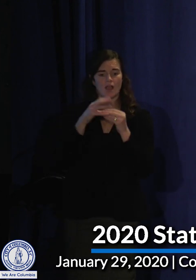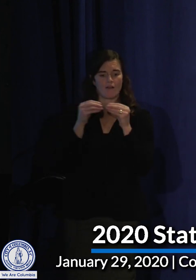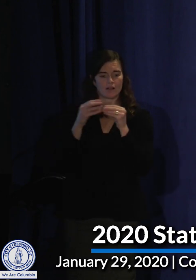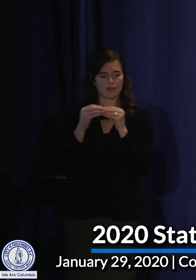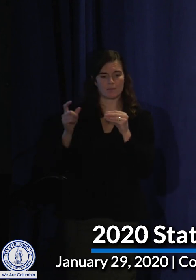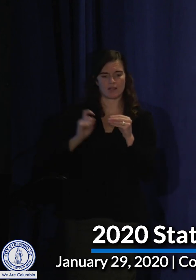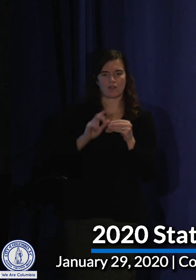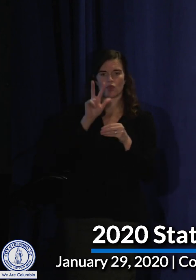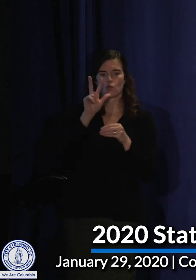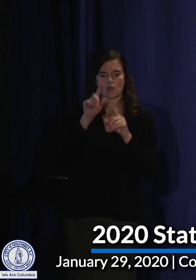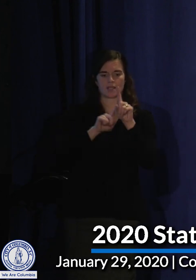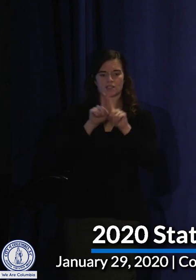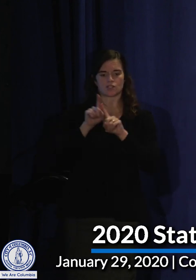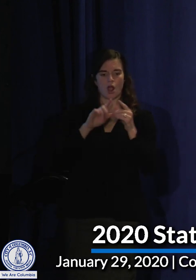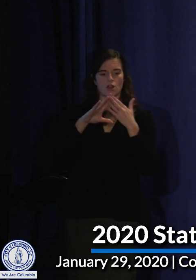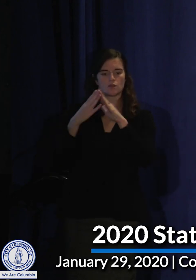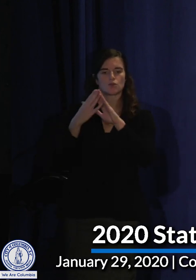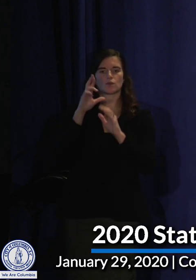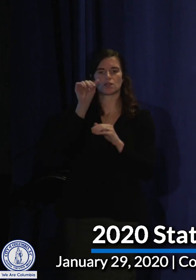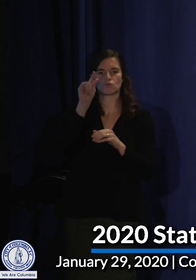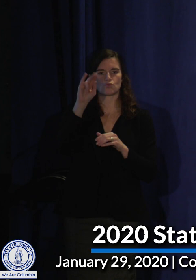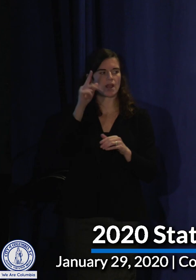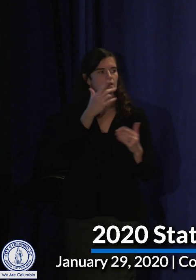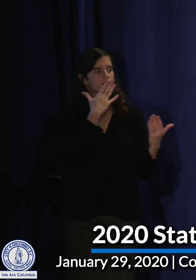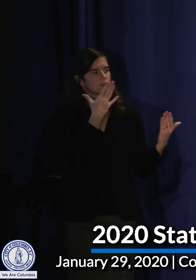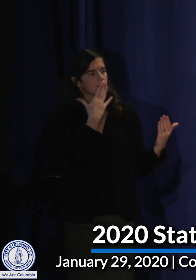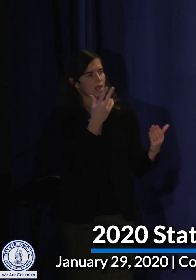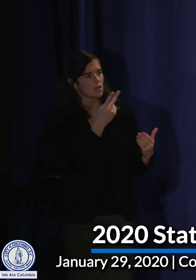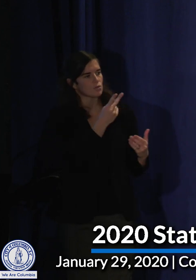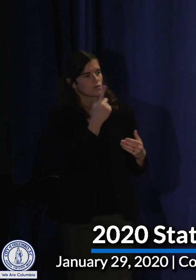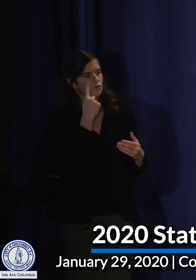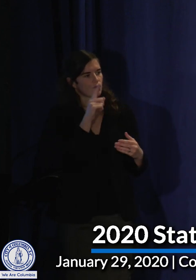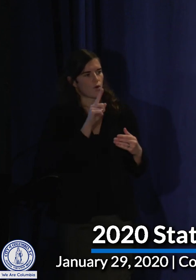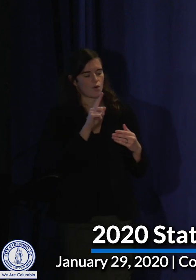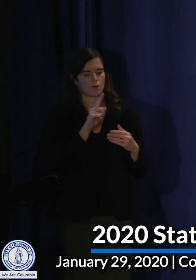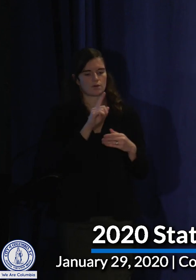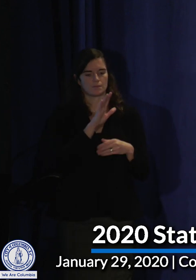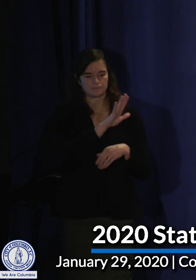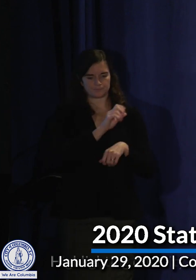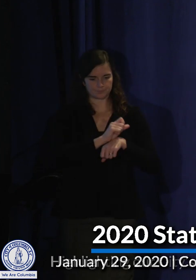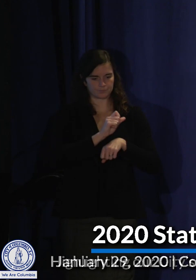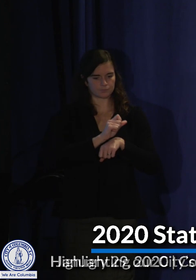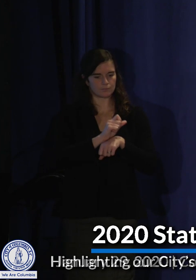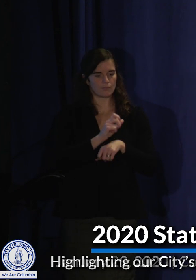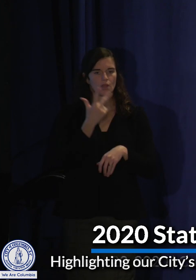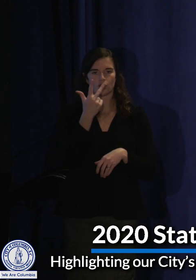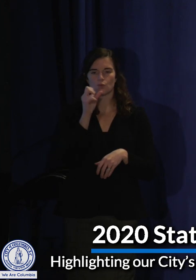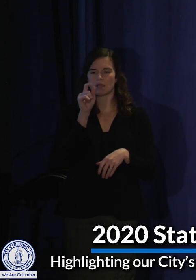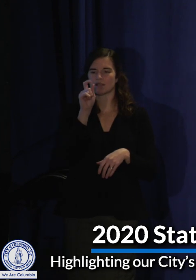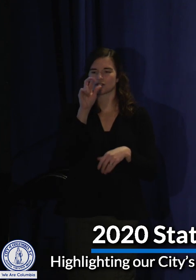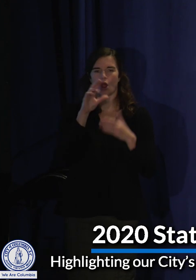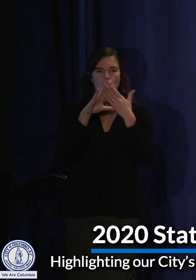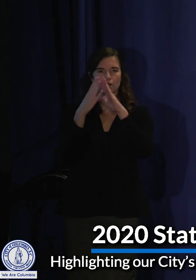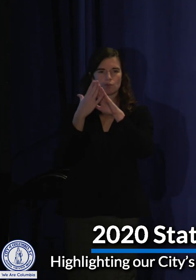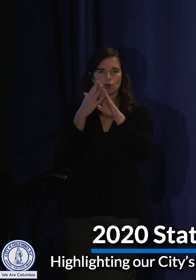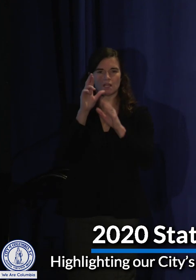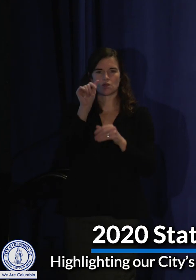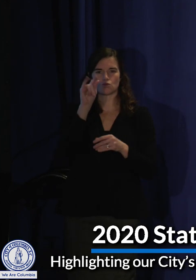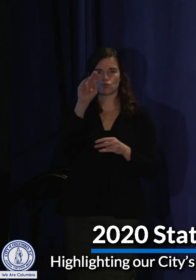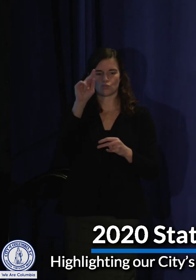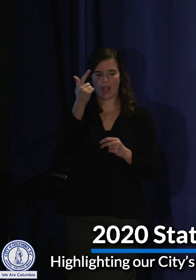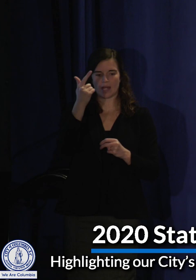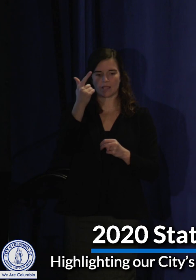Robert Anderson, I want to say thank you for your leadership. You and Mary Pat did amazing work 3-star community rating by Star